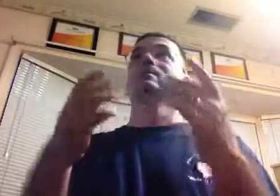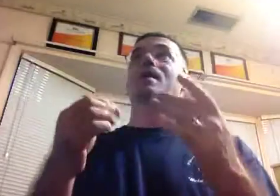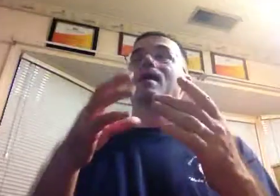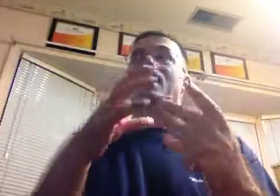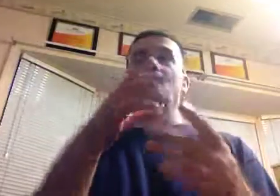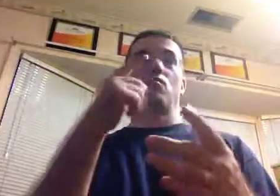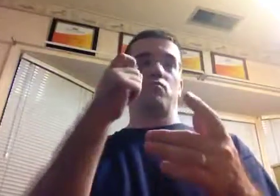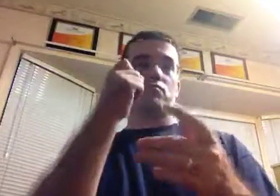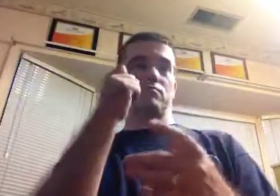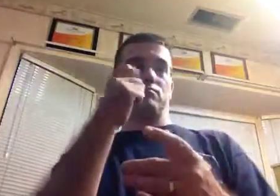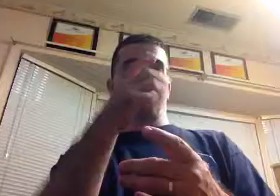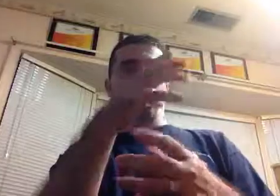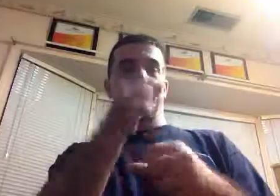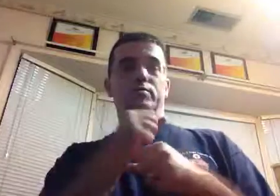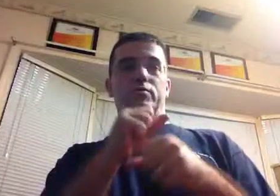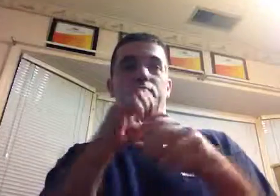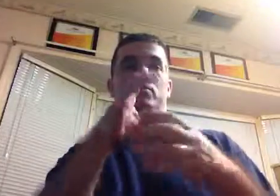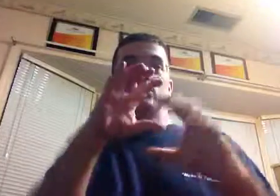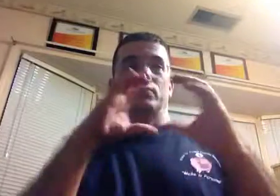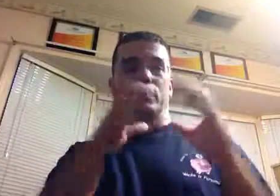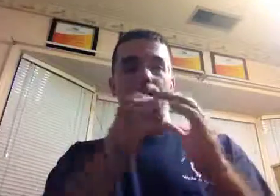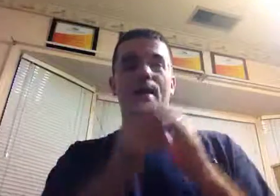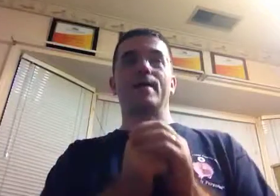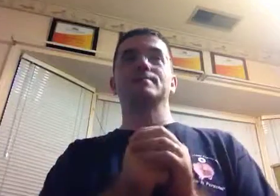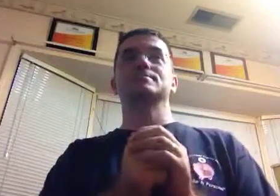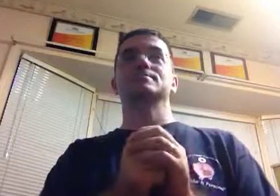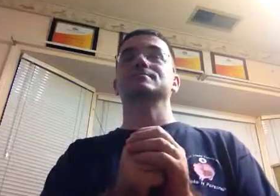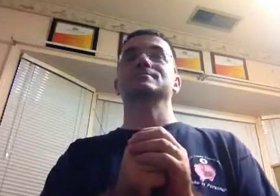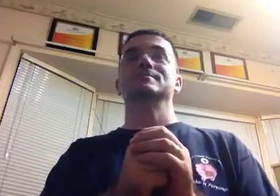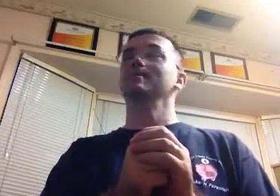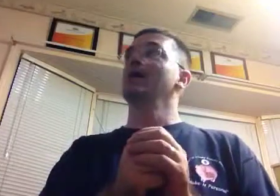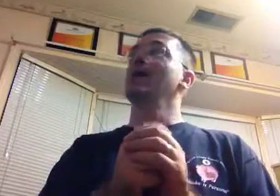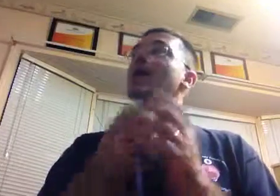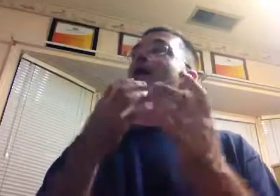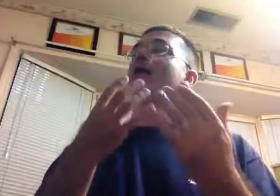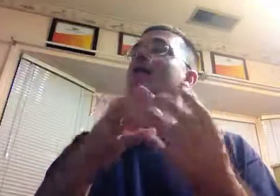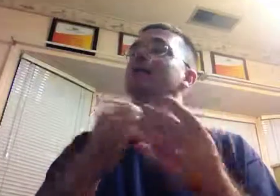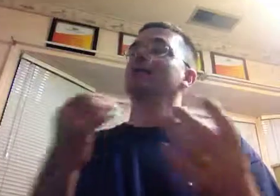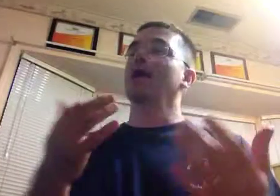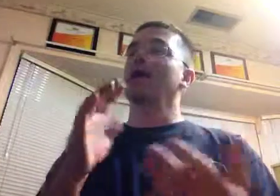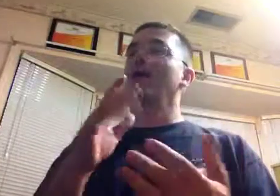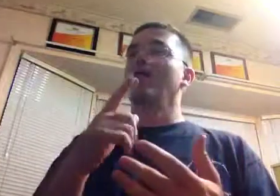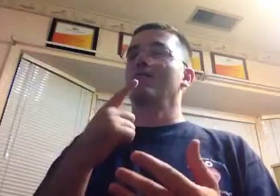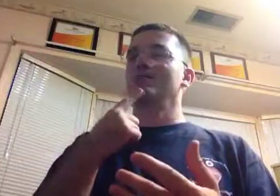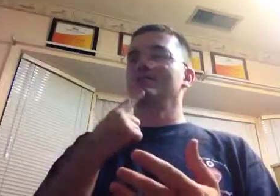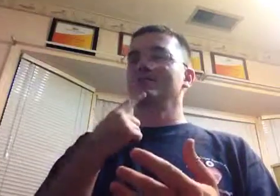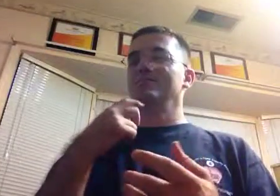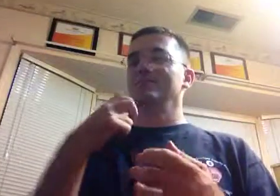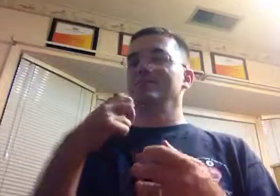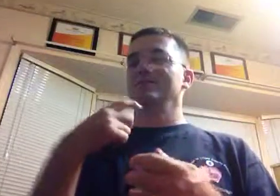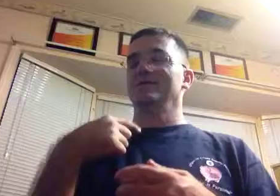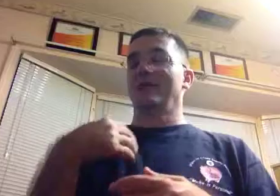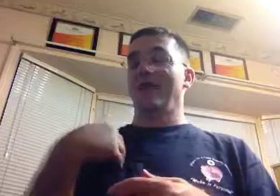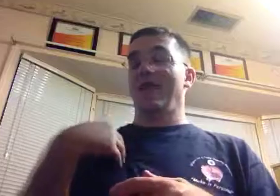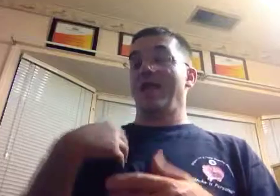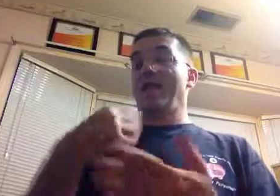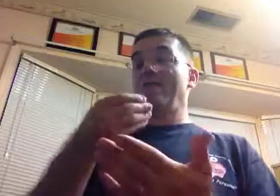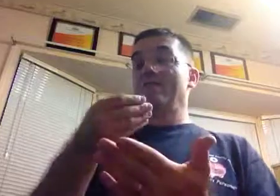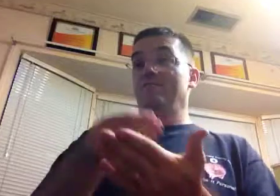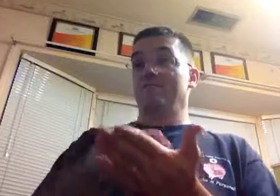your Financial Peace University class, and now I'm in a situation where I have the money. I've